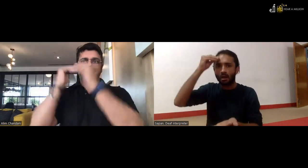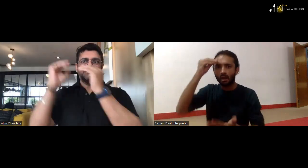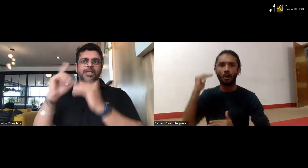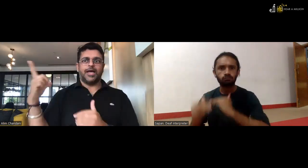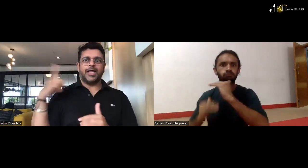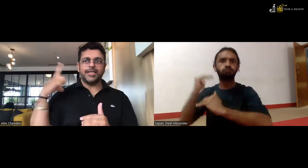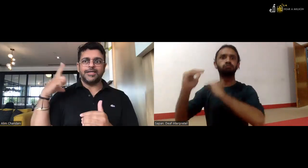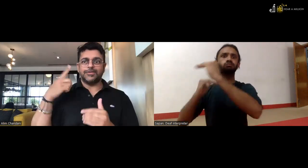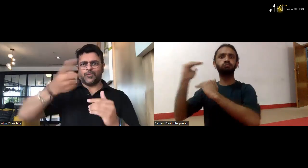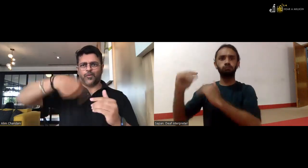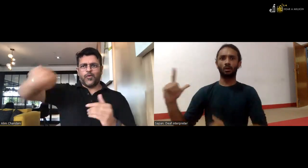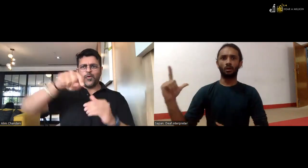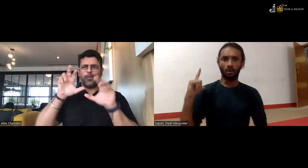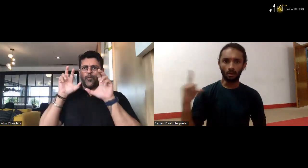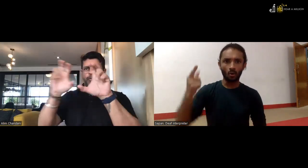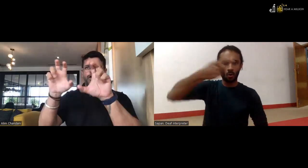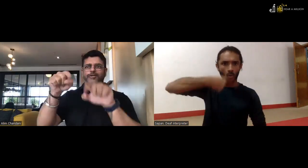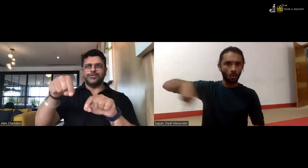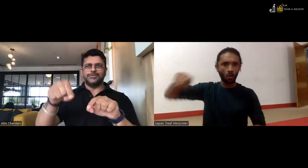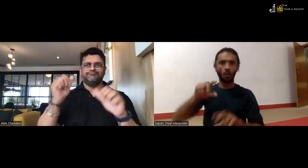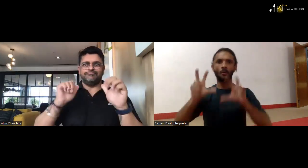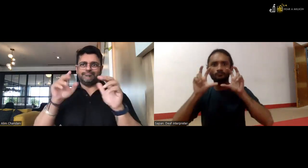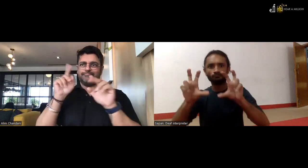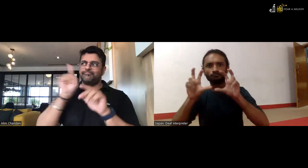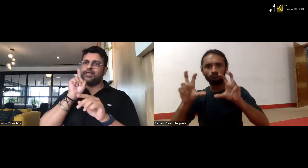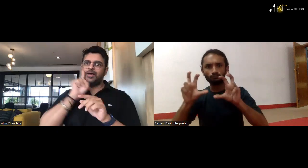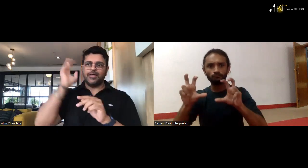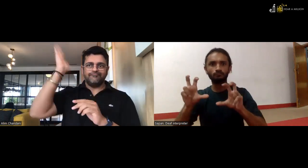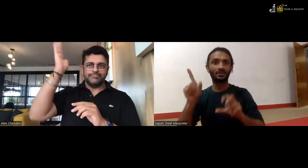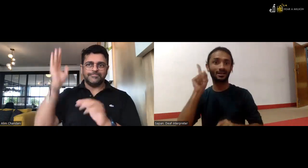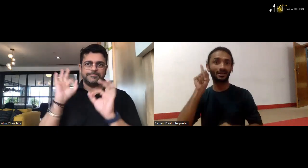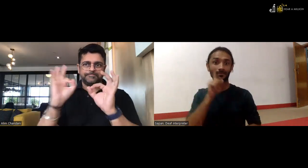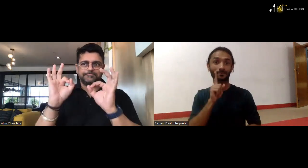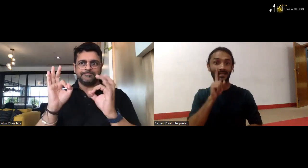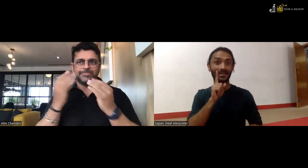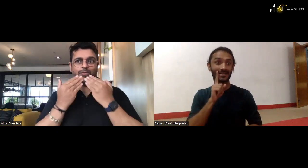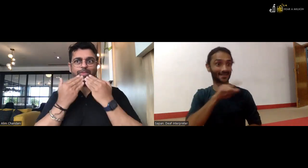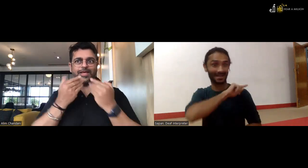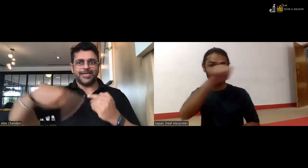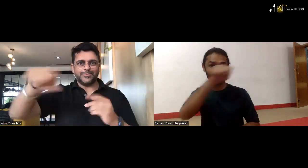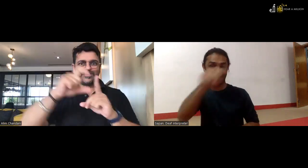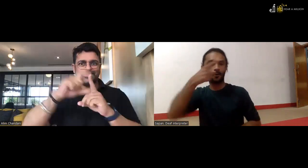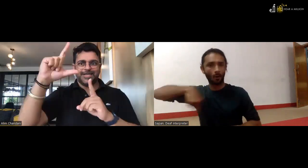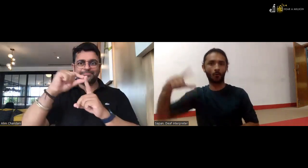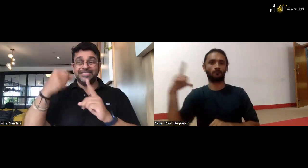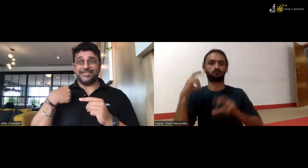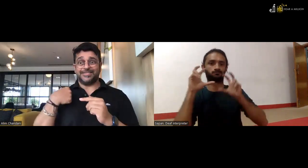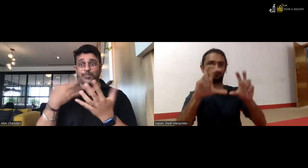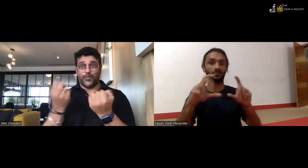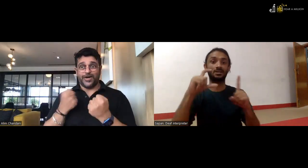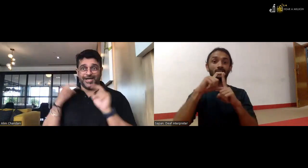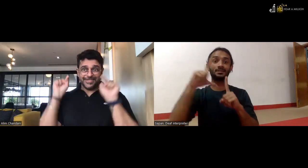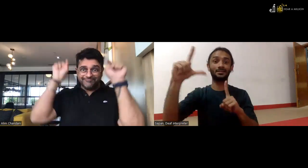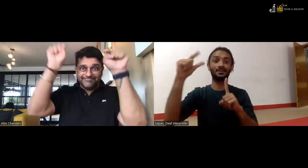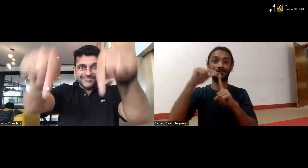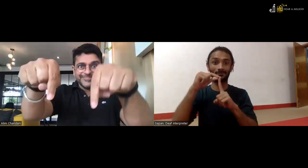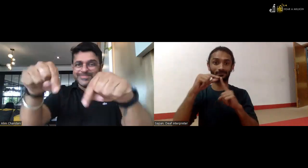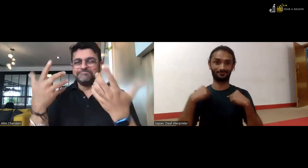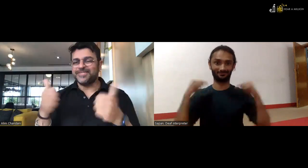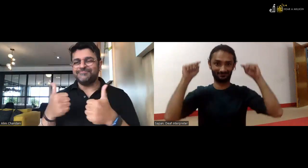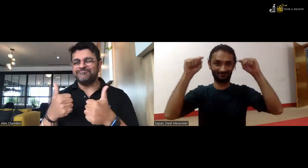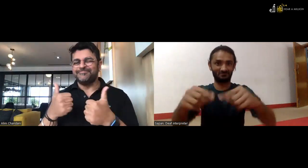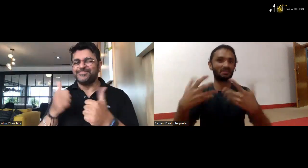on how they can become better leaders. So watch out for that. And also Dr.